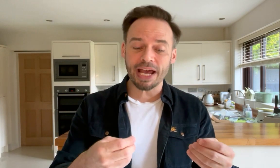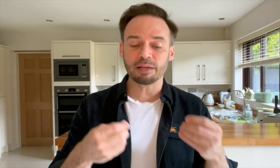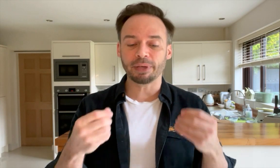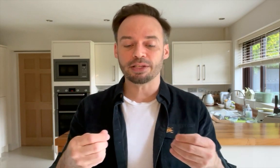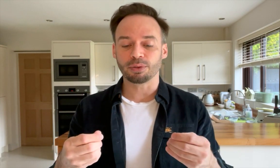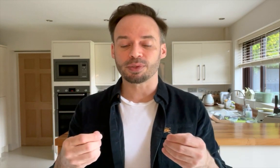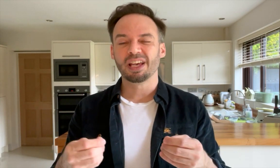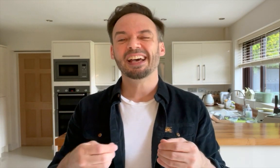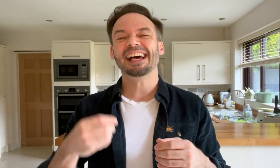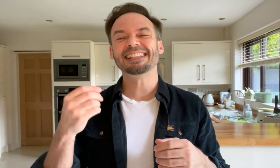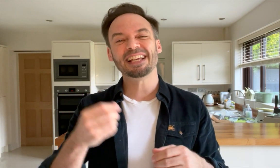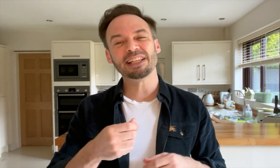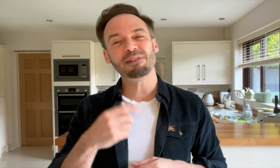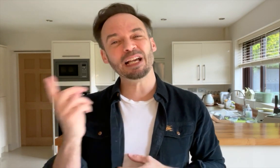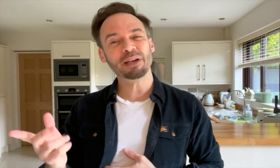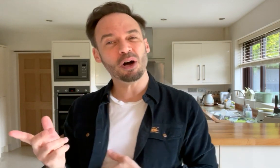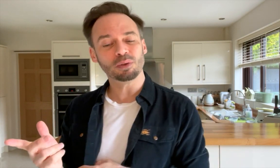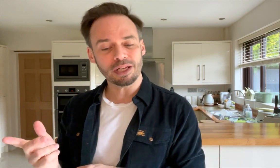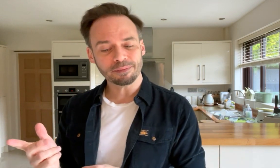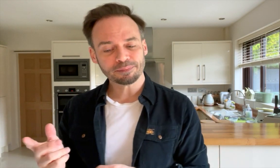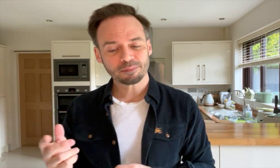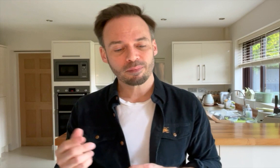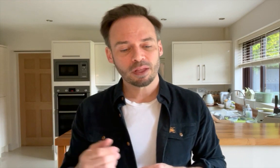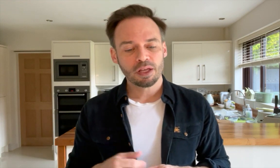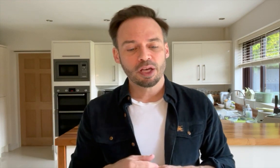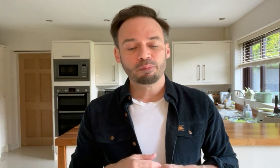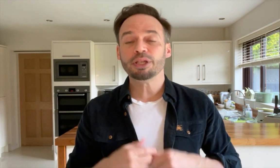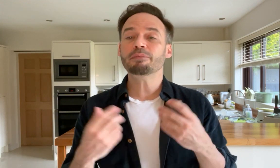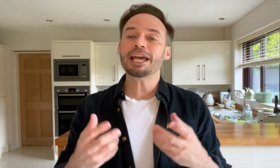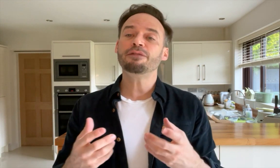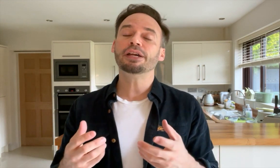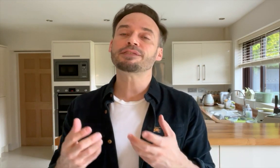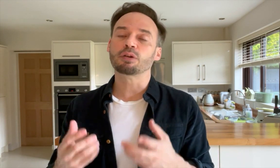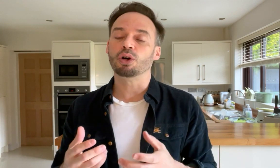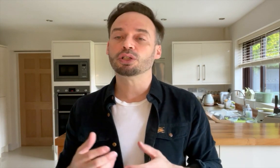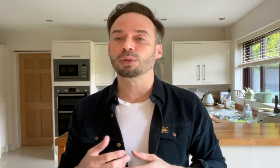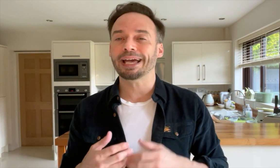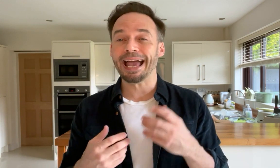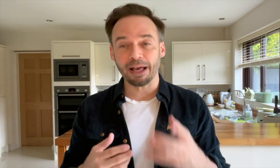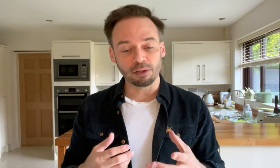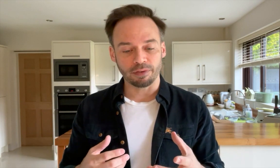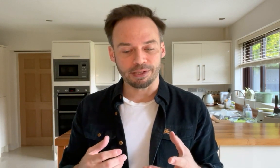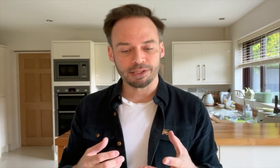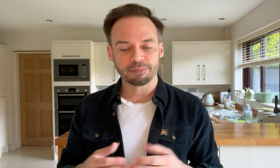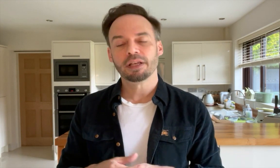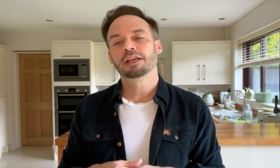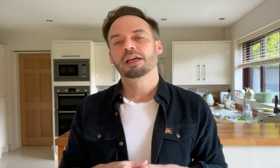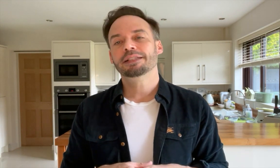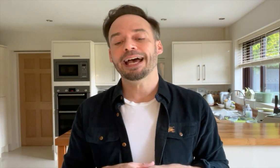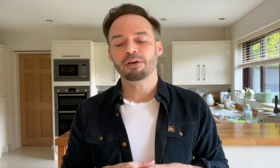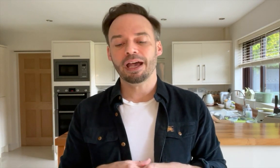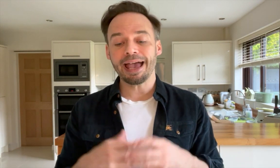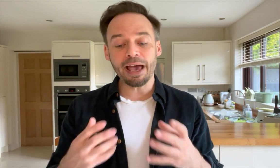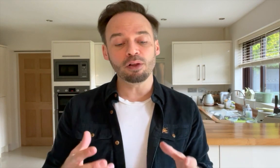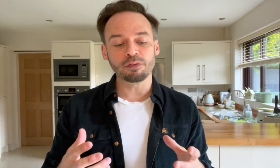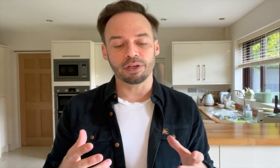the beatles until they're a little bit older but you may have heard of someone called elvis now elvis